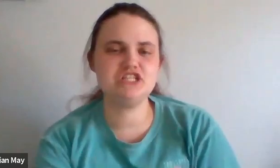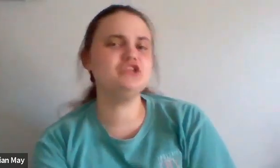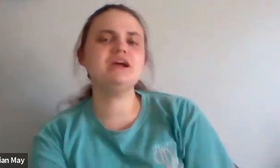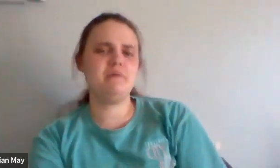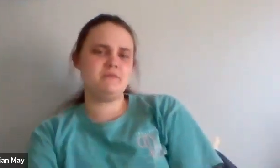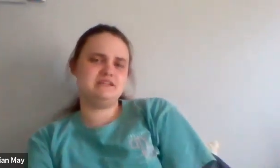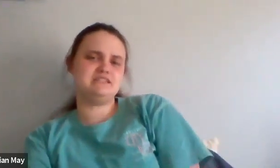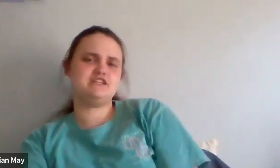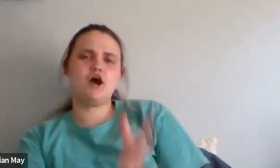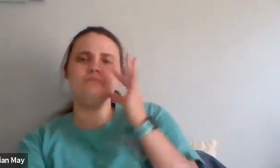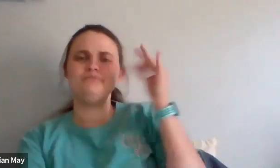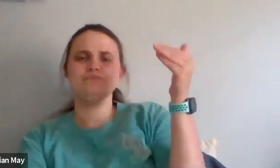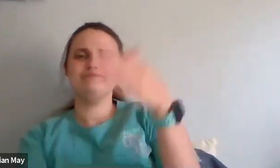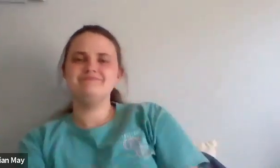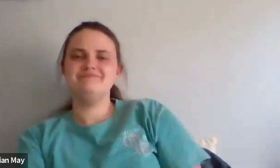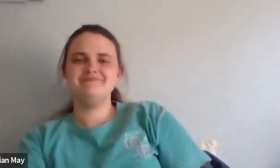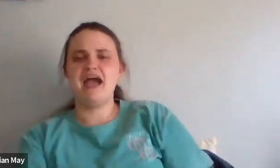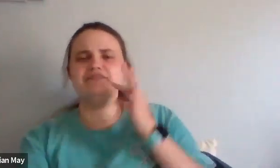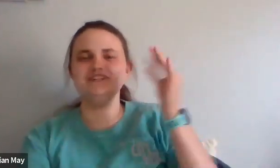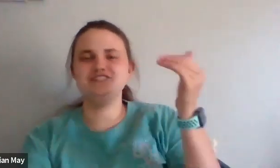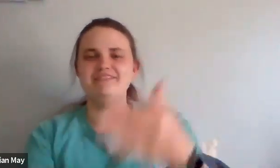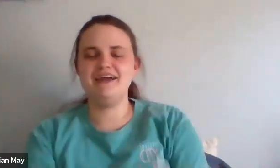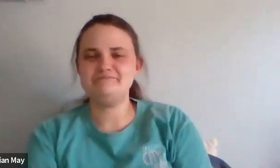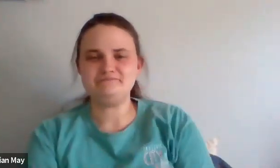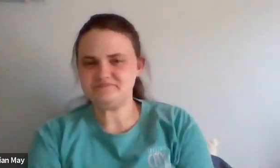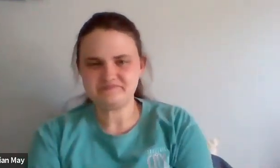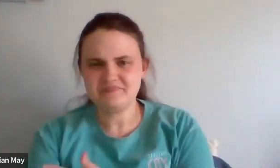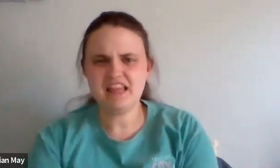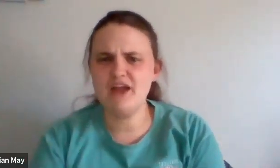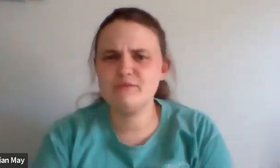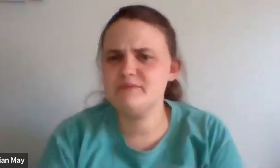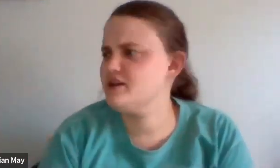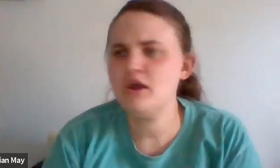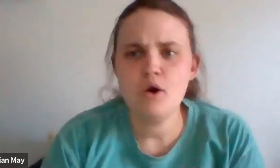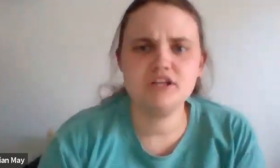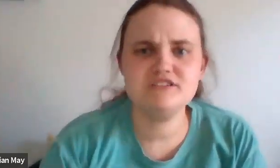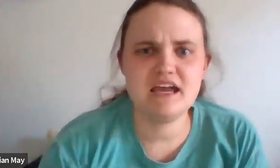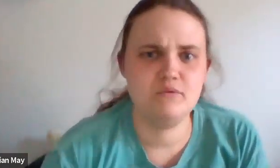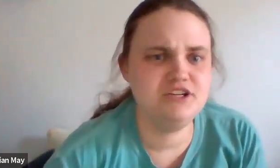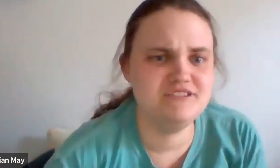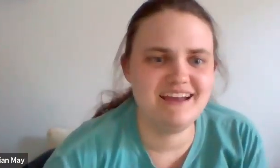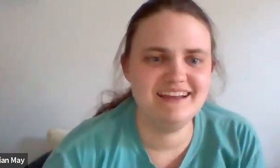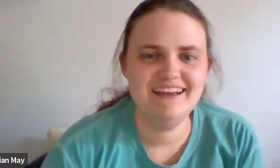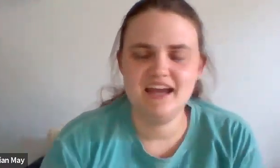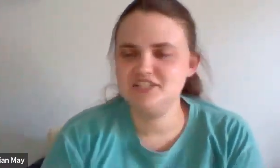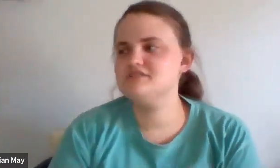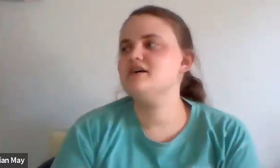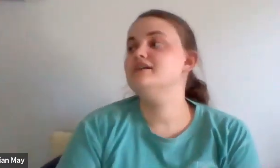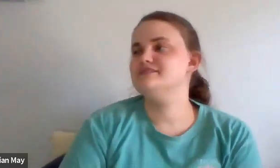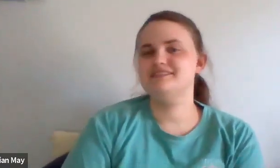just look at me from a distance and go, catfish. And like, everybody be going, what are you saying? What are you saying? And she goes, it's a